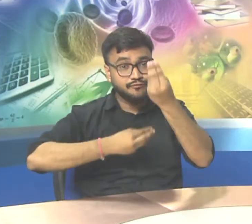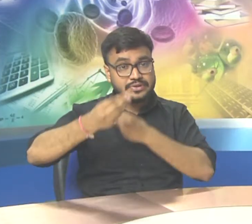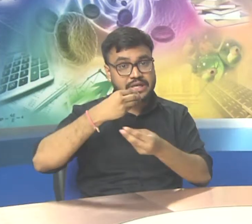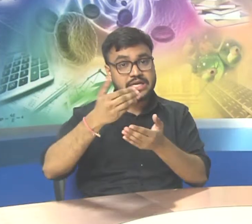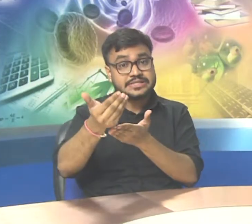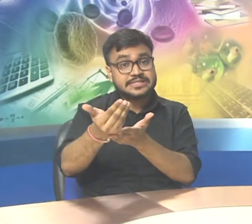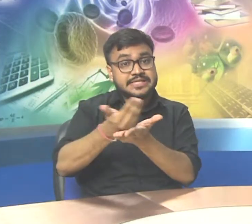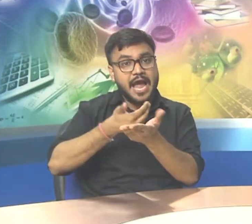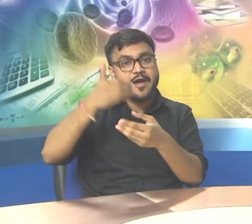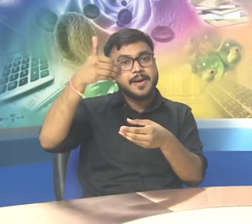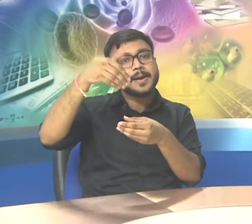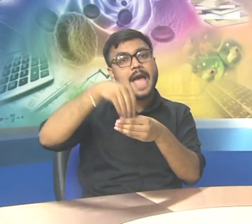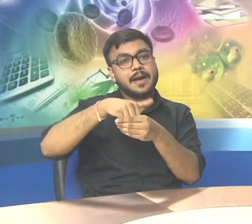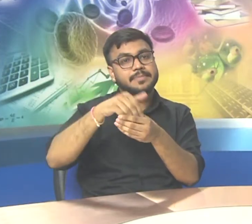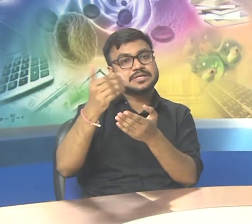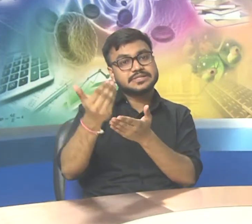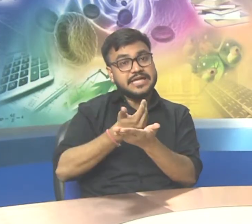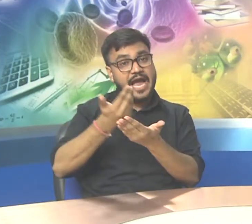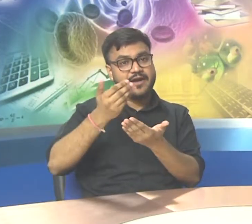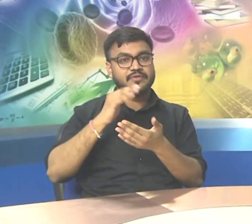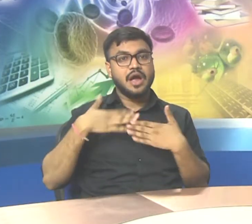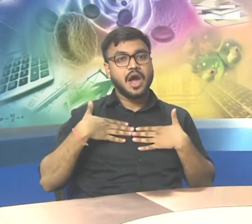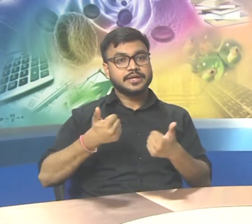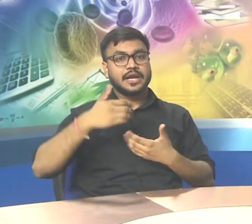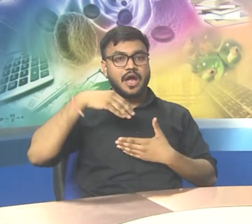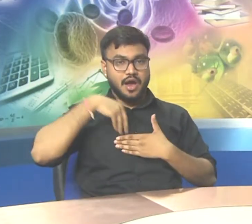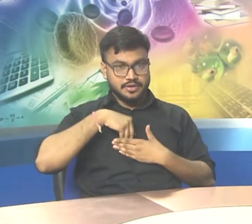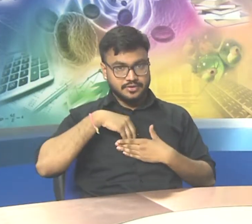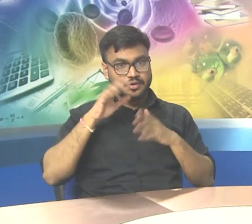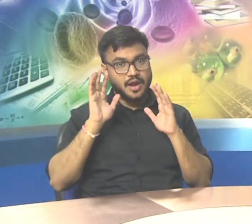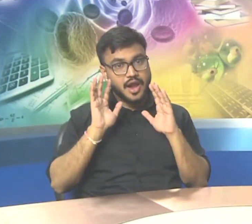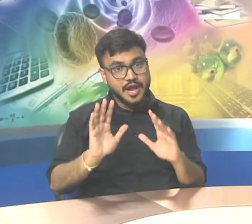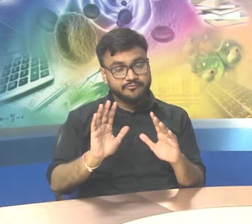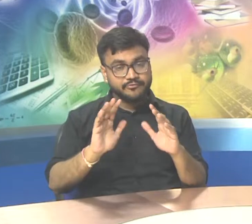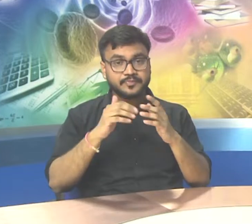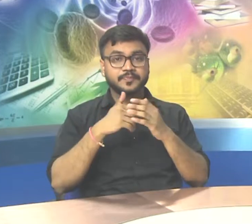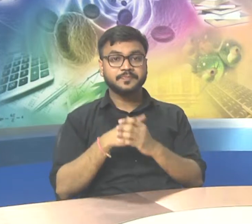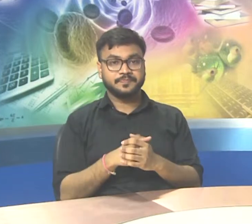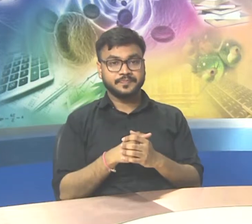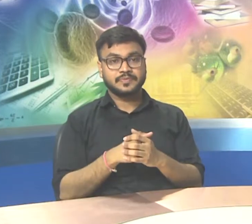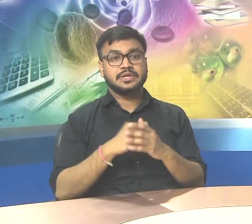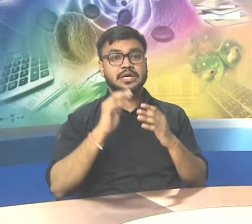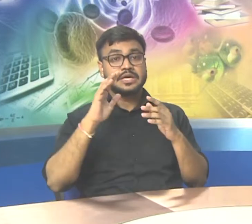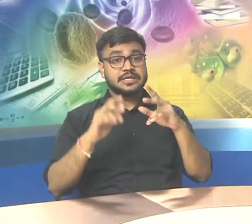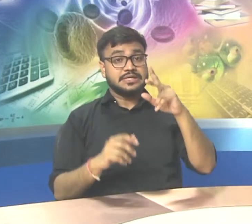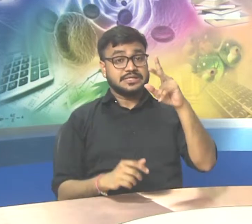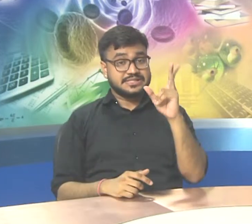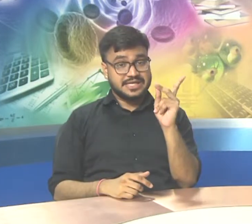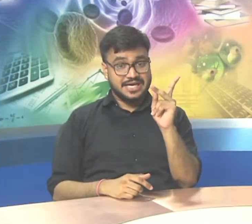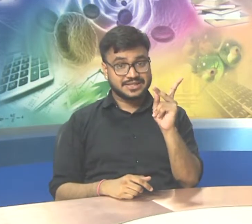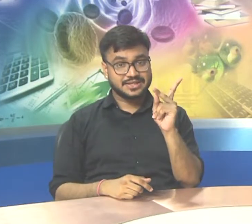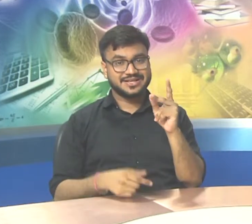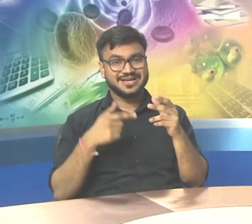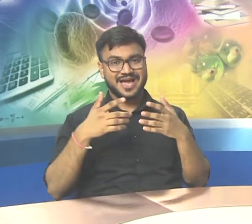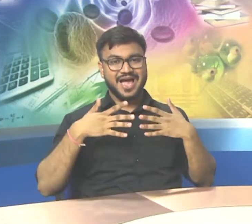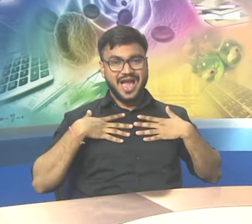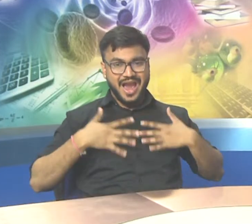First, it should be edible. That means it must be safe and suitable to eat.